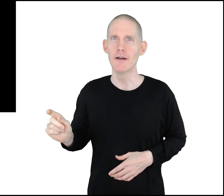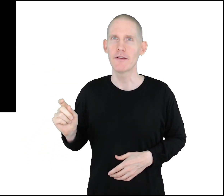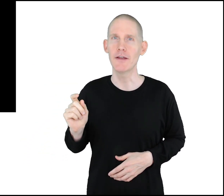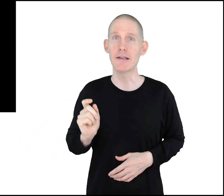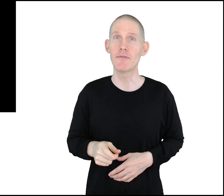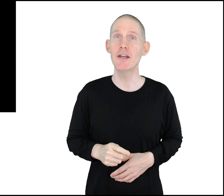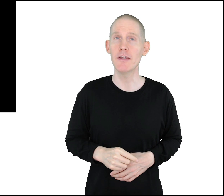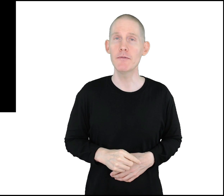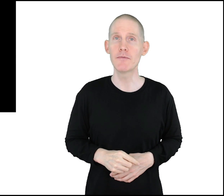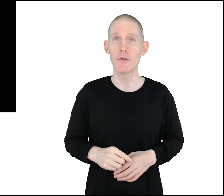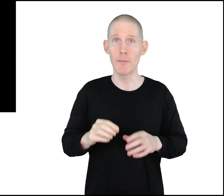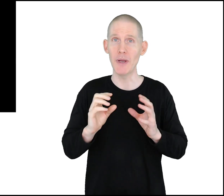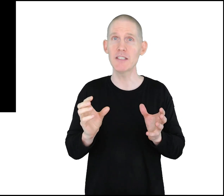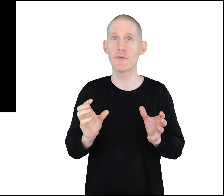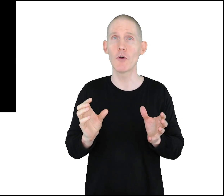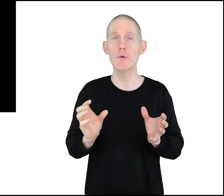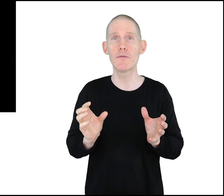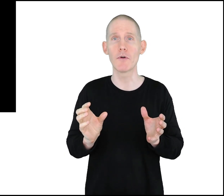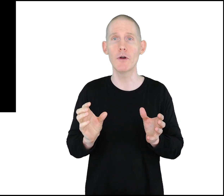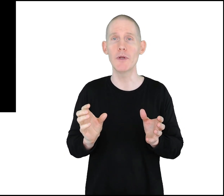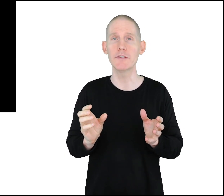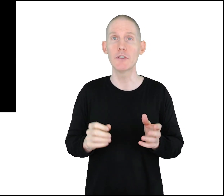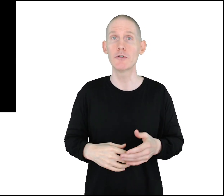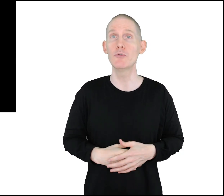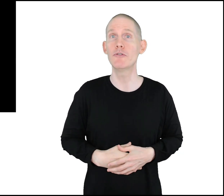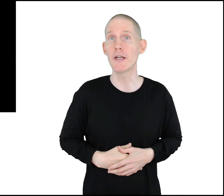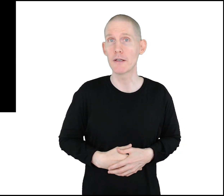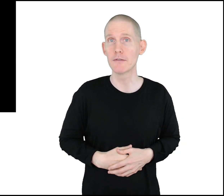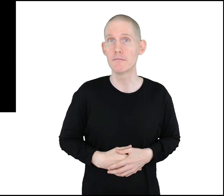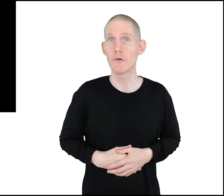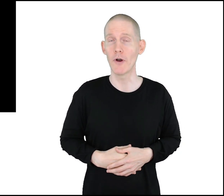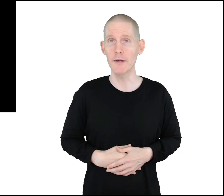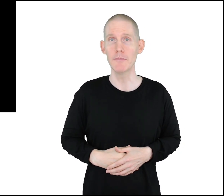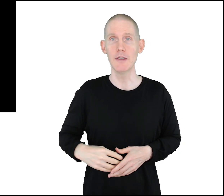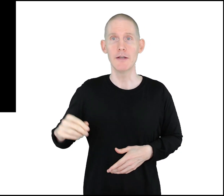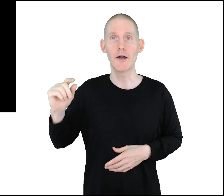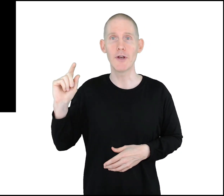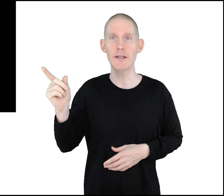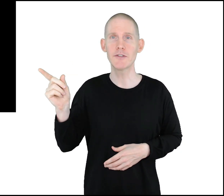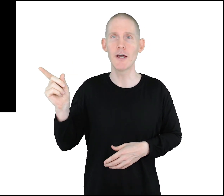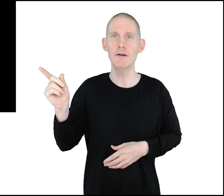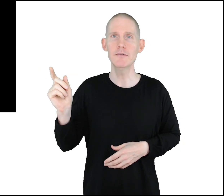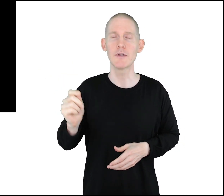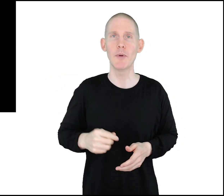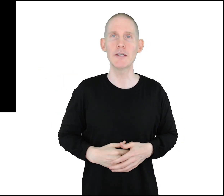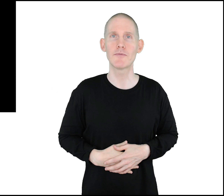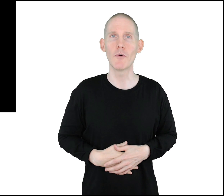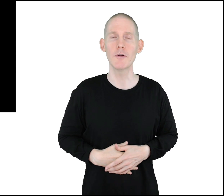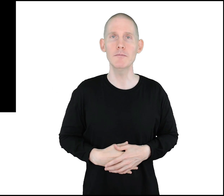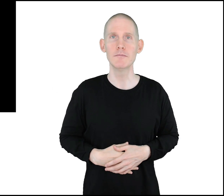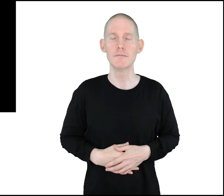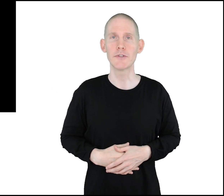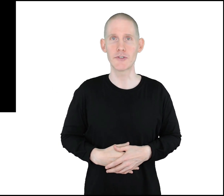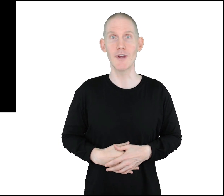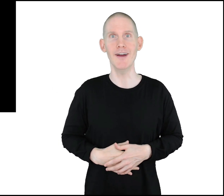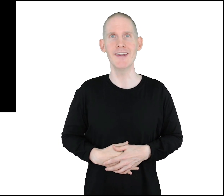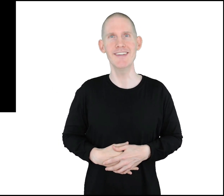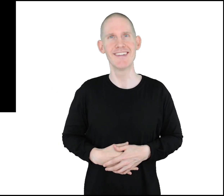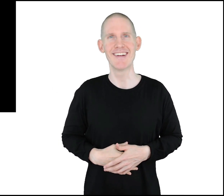the infinitive or the base form of the verb is to drink, right? Now in ASL, the base form, the sign, all